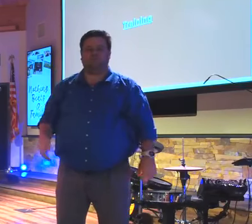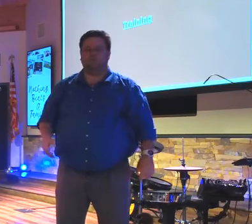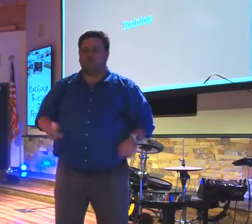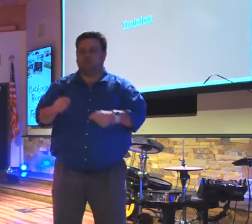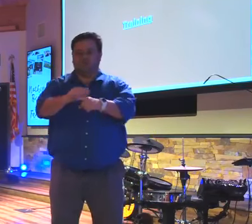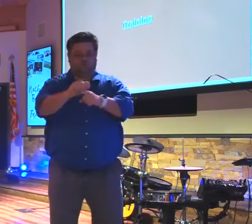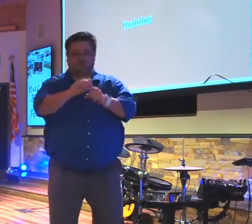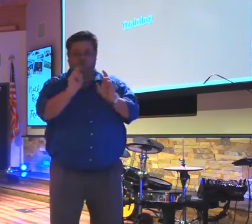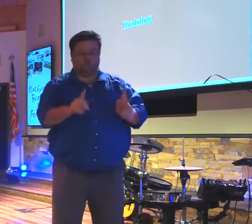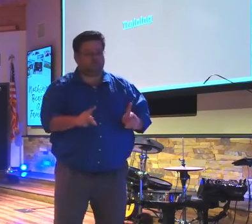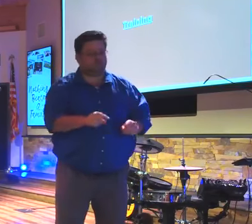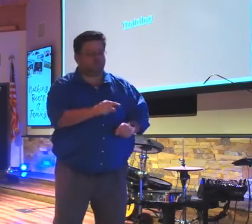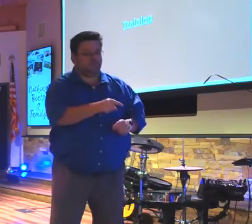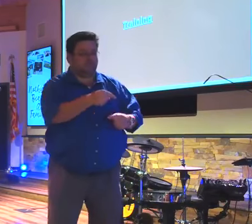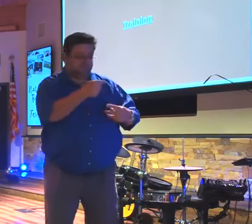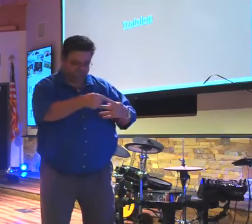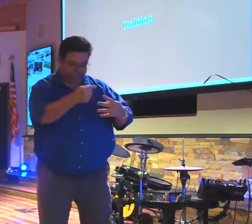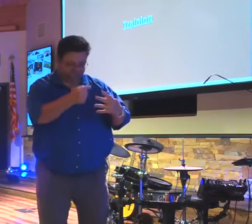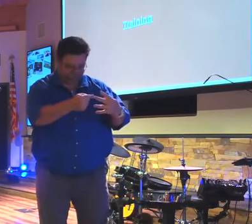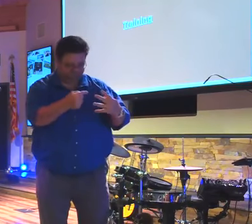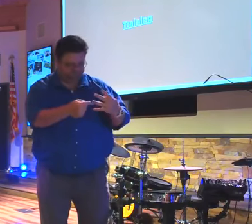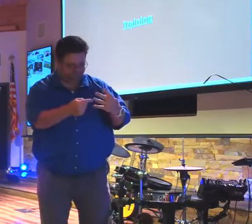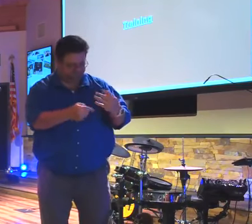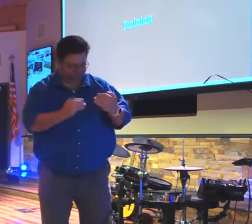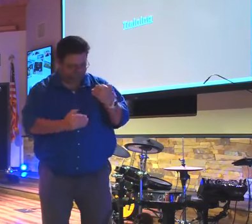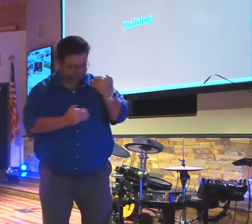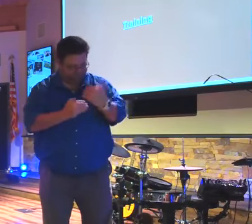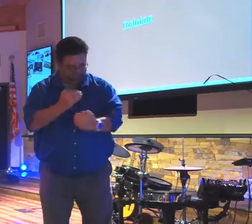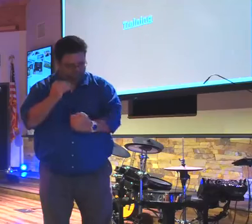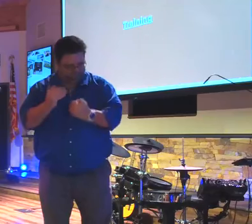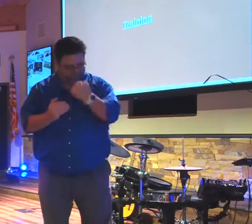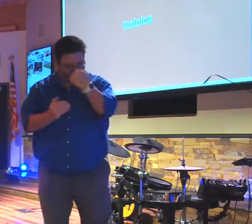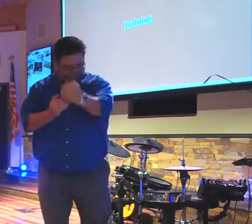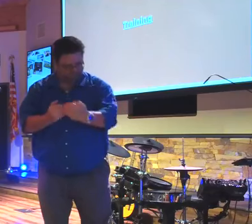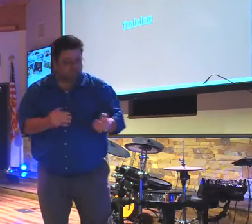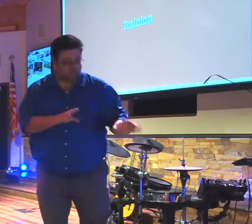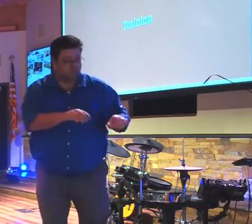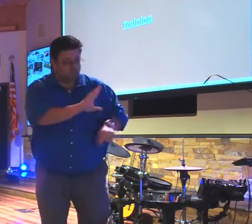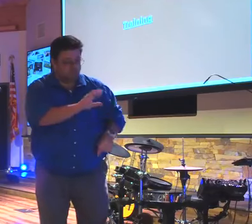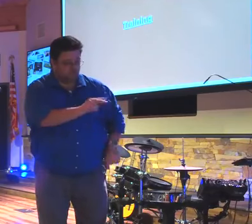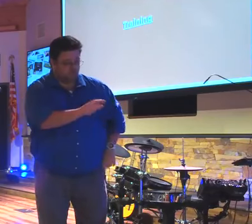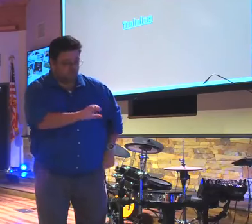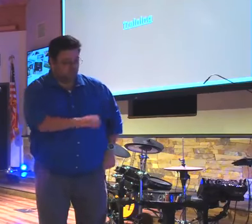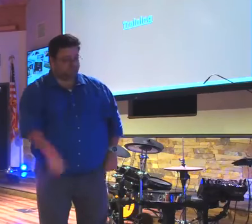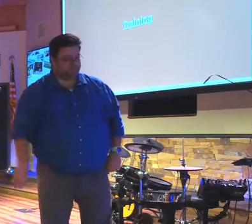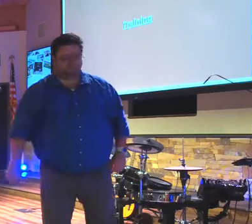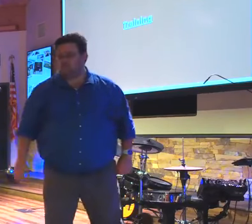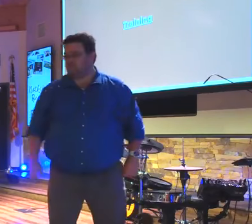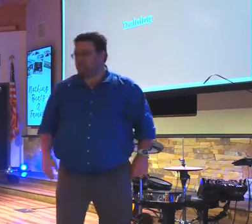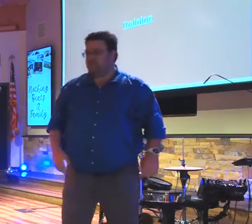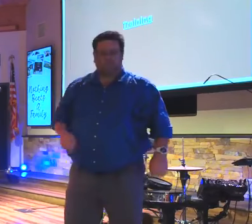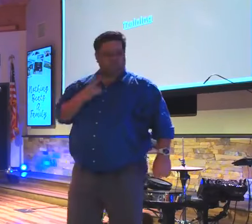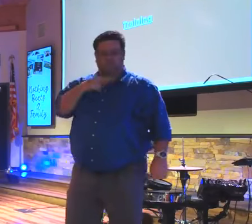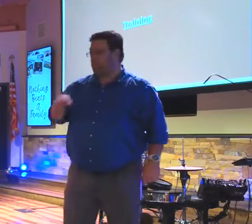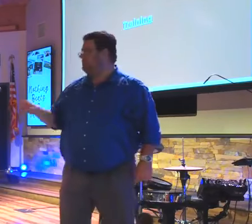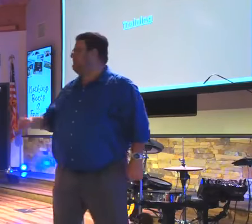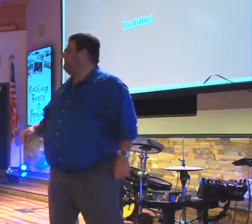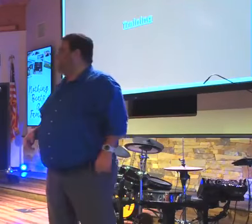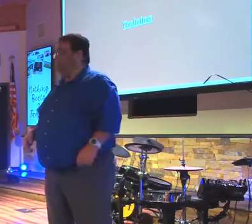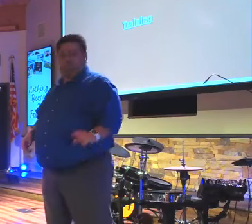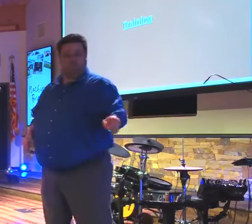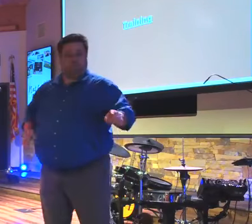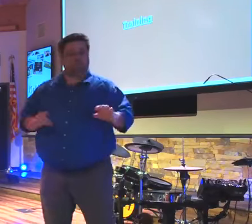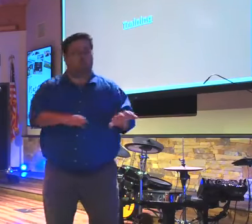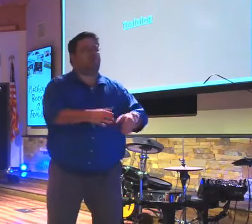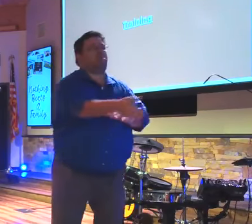train somebody in how to do something, but it doesn't mean they're going to do it that way when you aren't looking. It doesn't